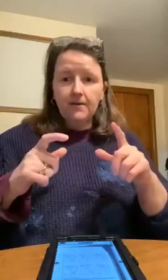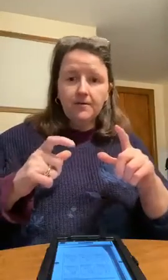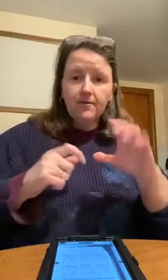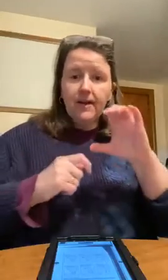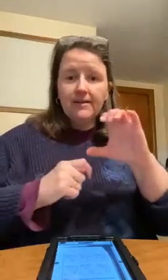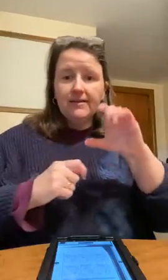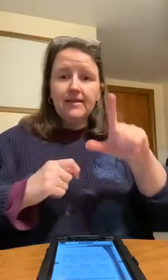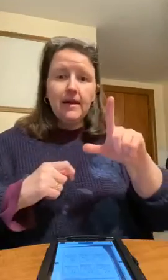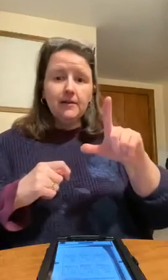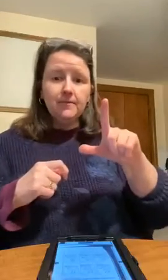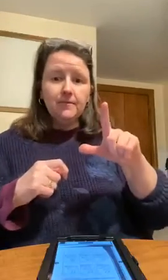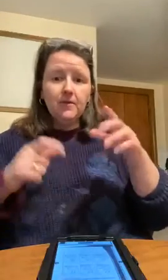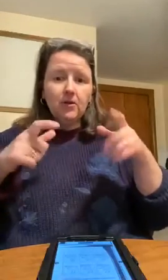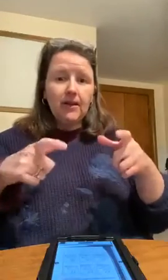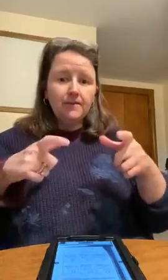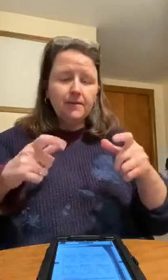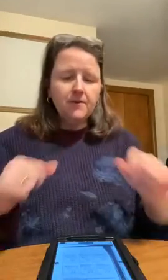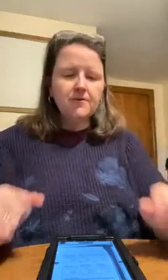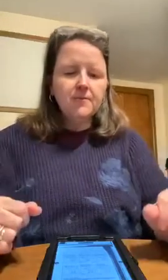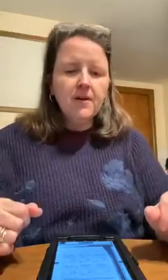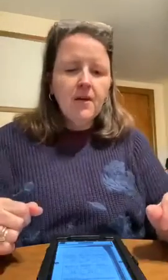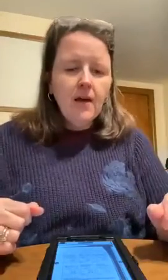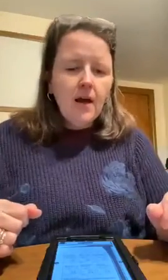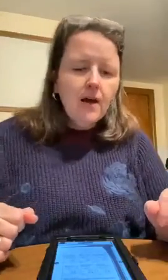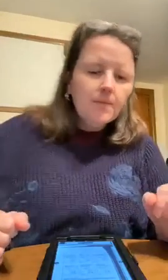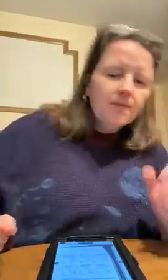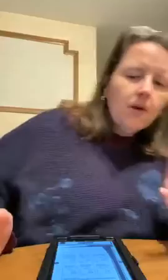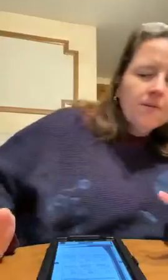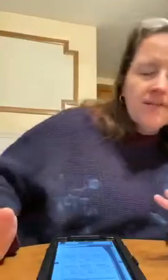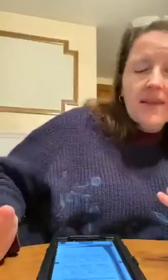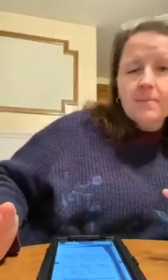okay? CL, they're classifiers. So for example,